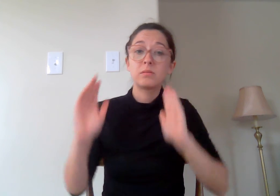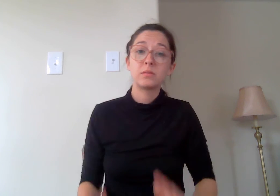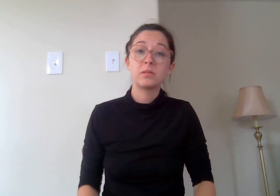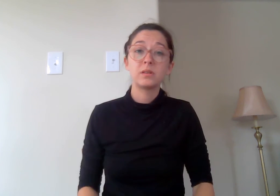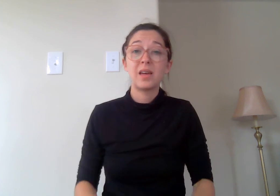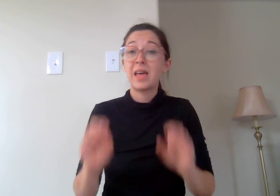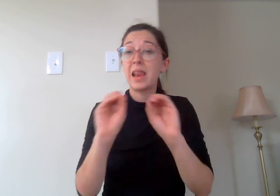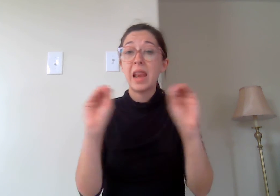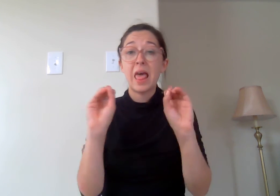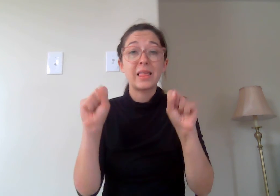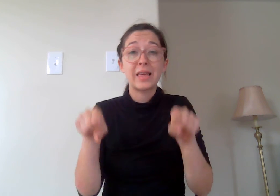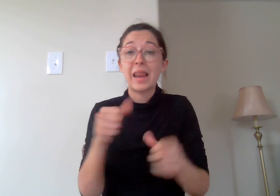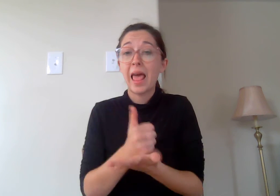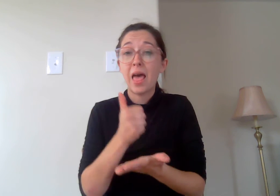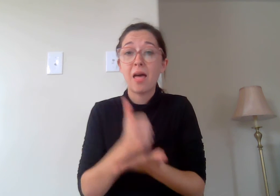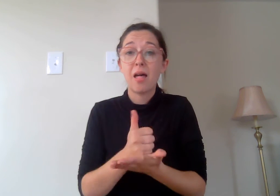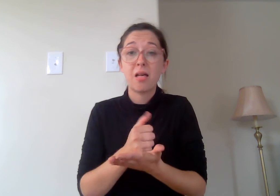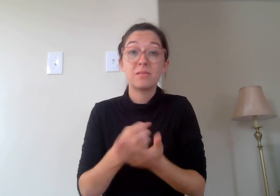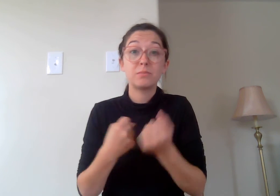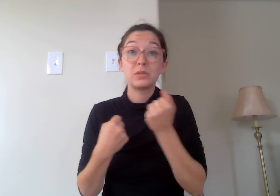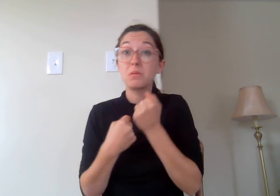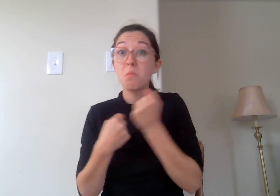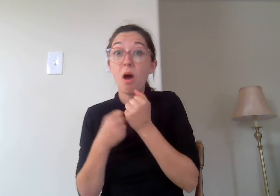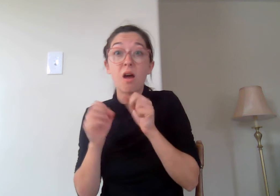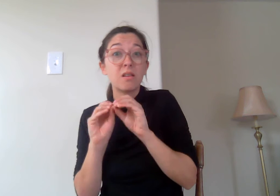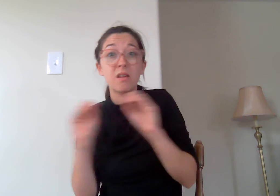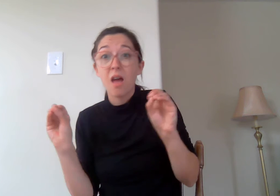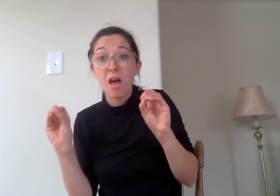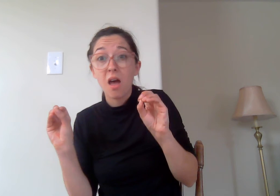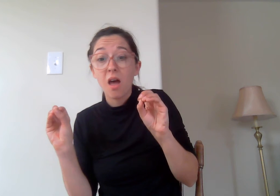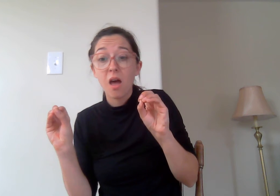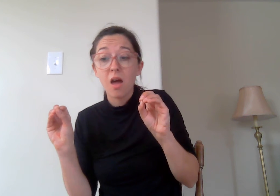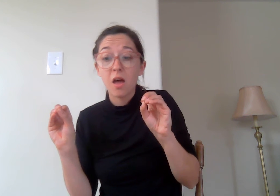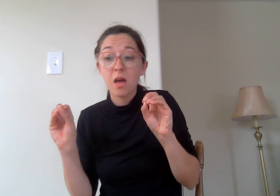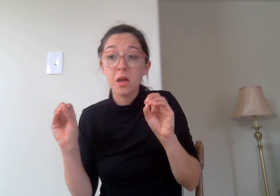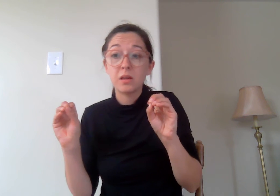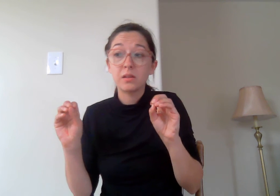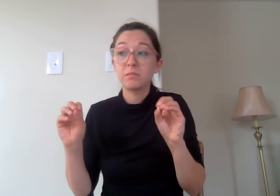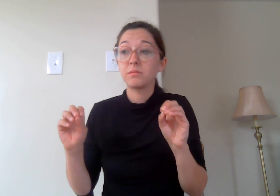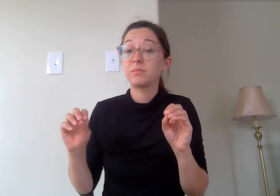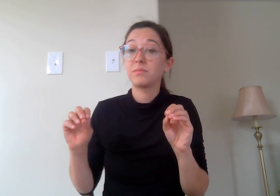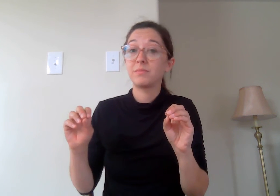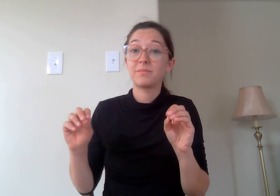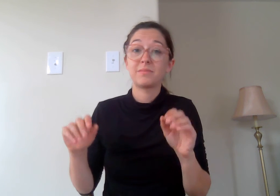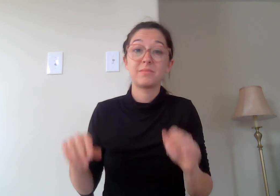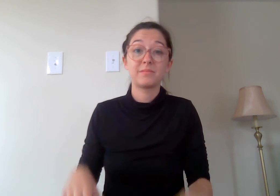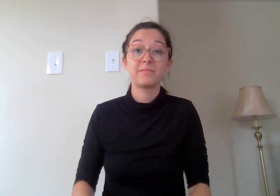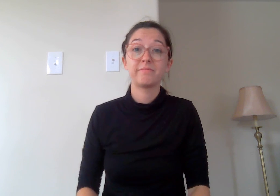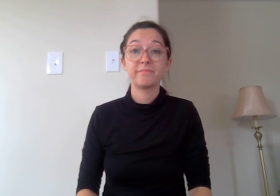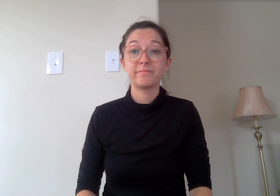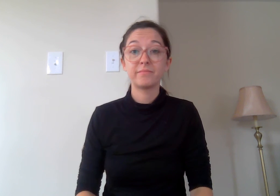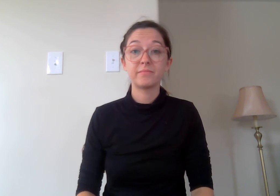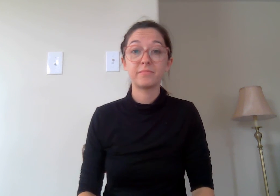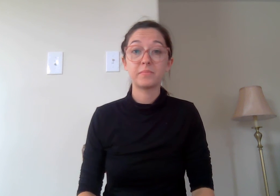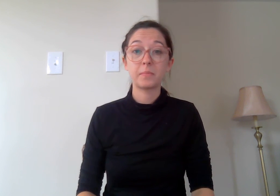like they have no support, and they lose all their social buffers to the stress, so they feel even more stressed, so they want to withdraw even